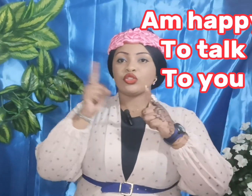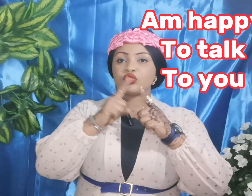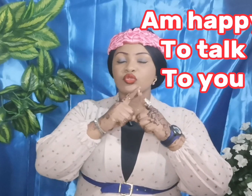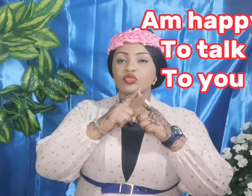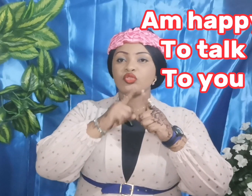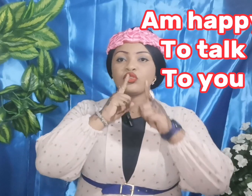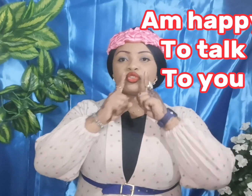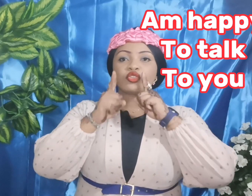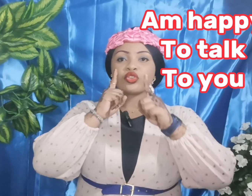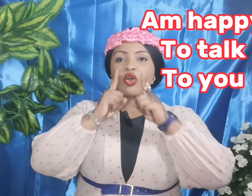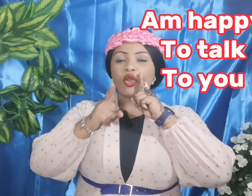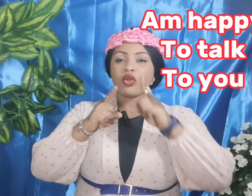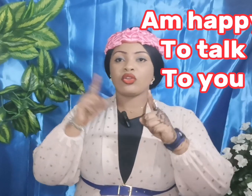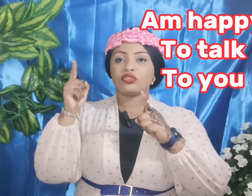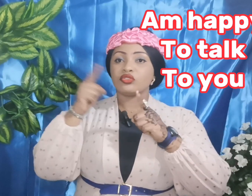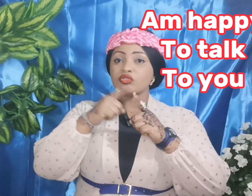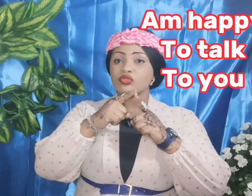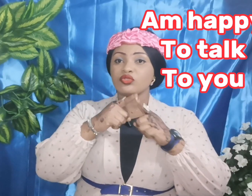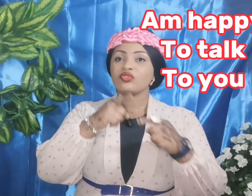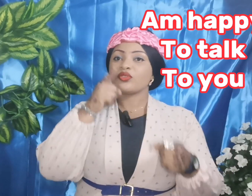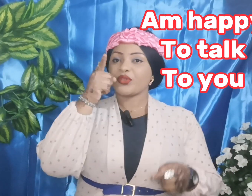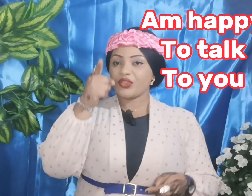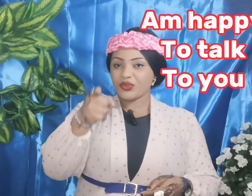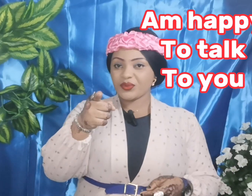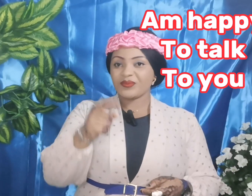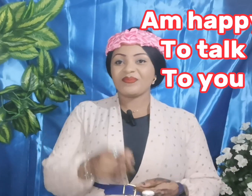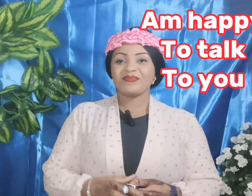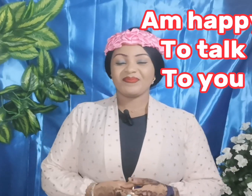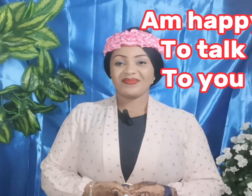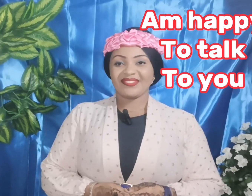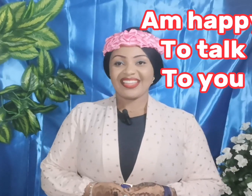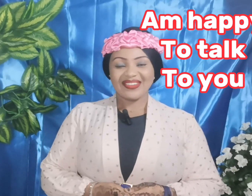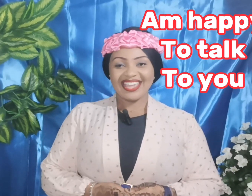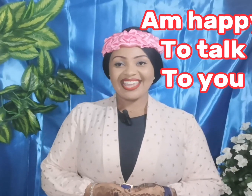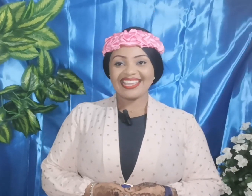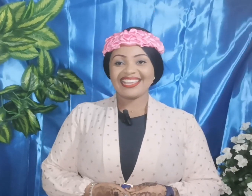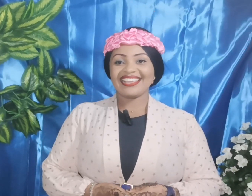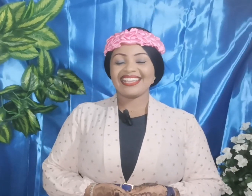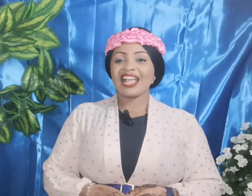to talk to you, okay?